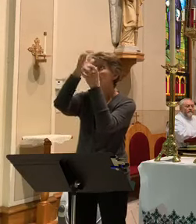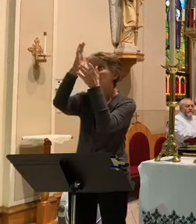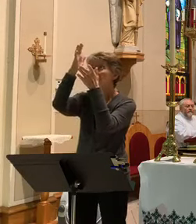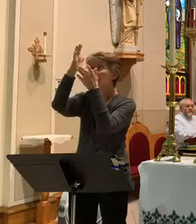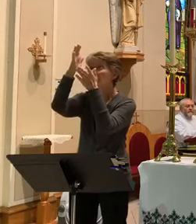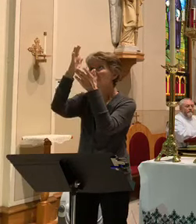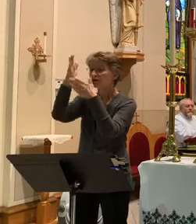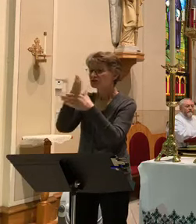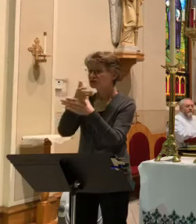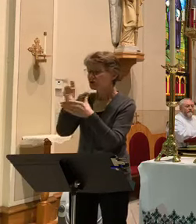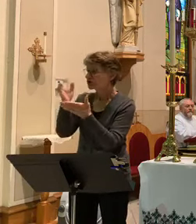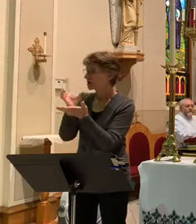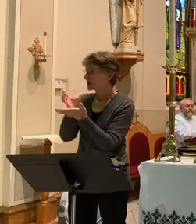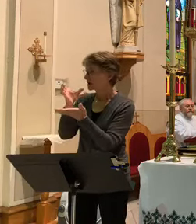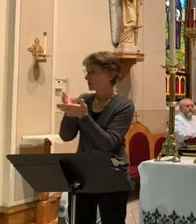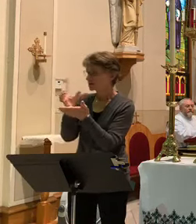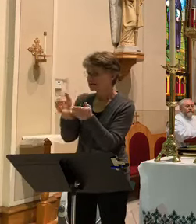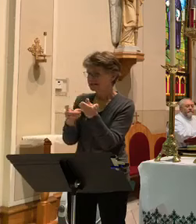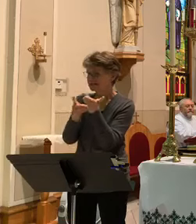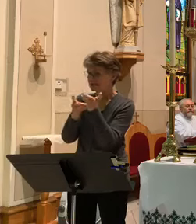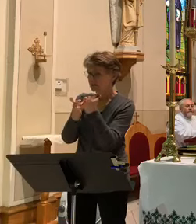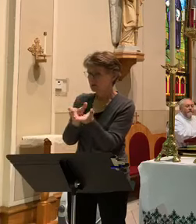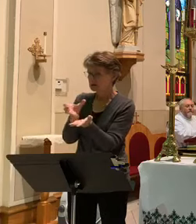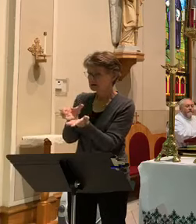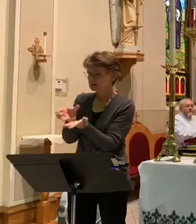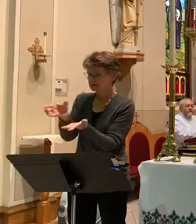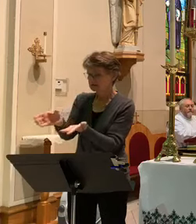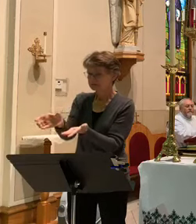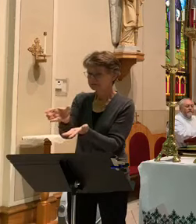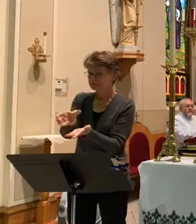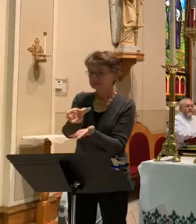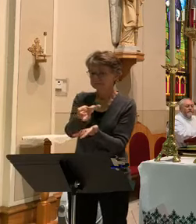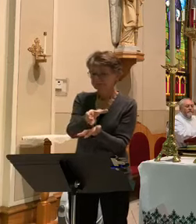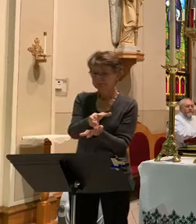his disciples, saying,